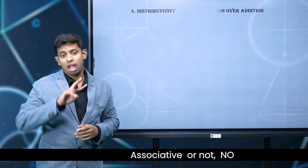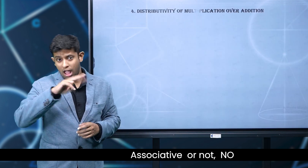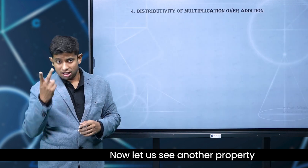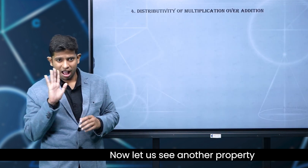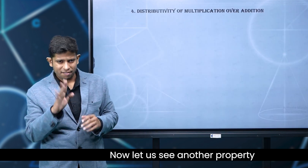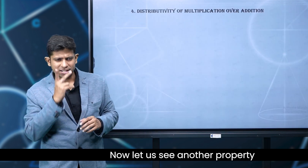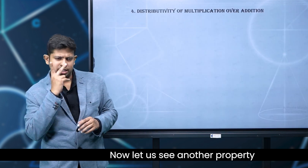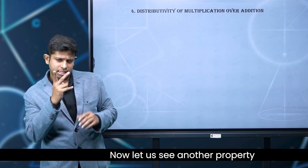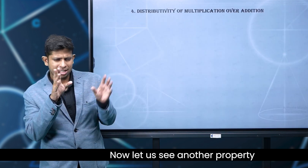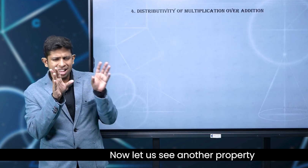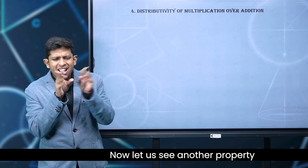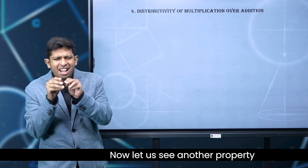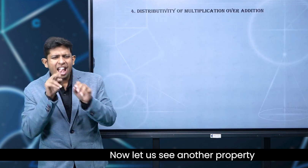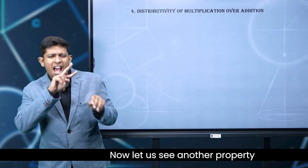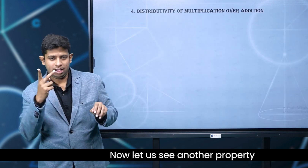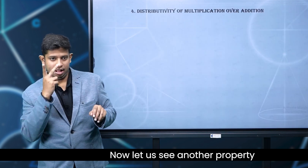Now let us see another property.